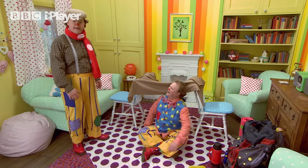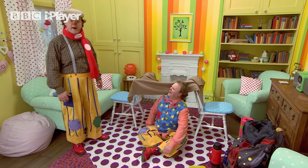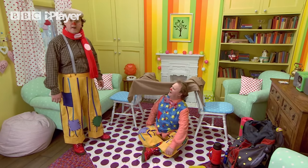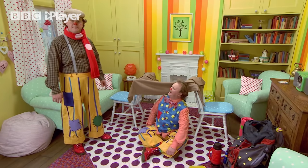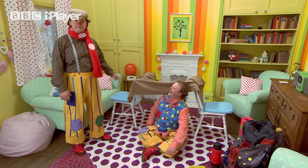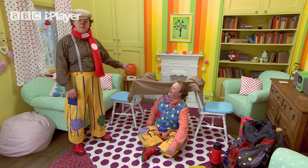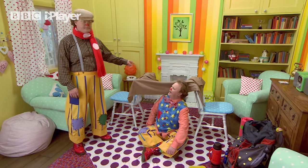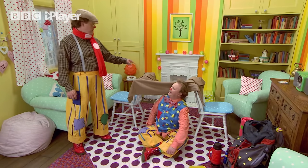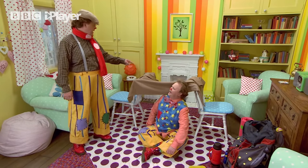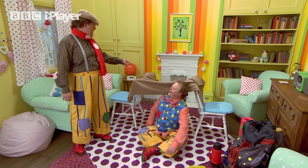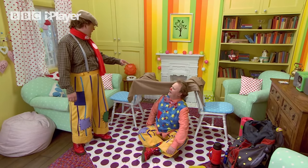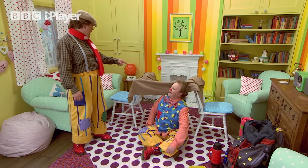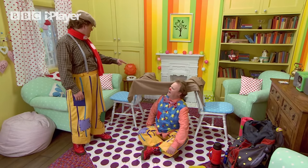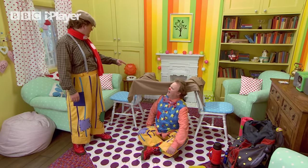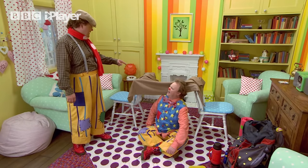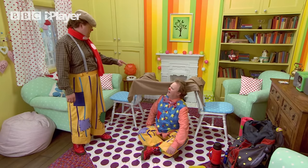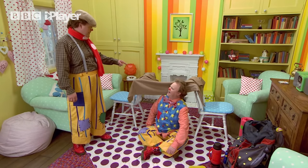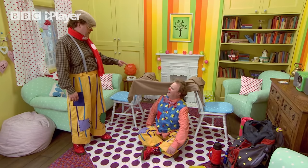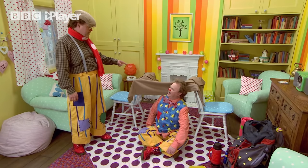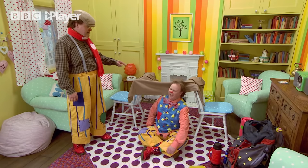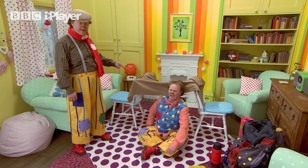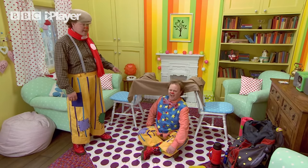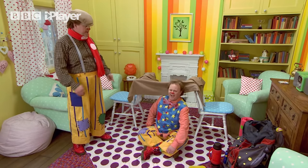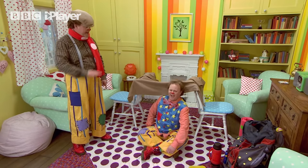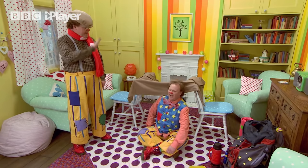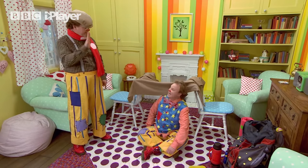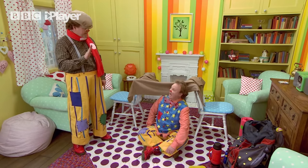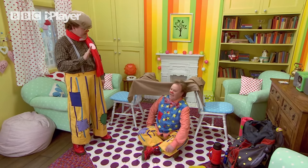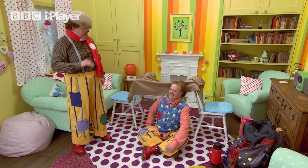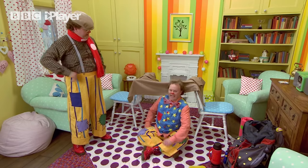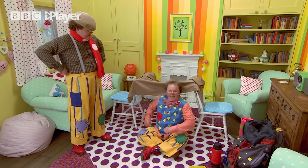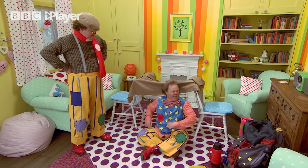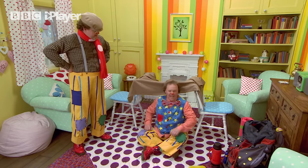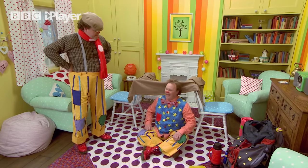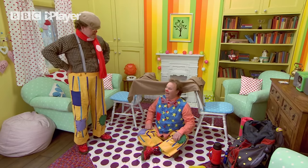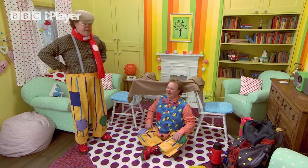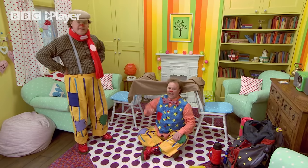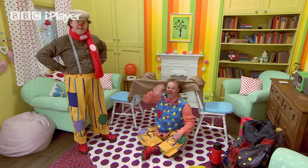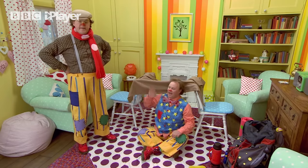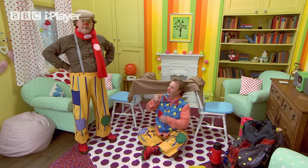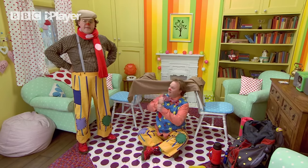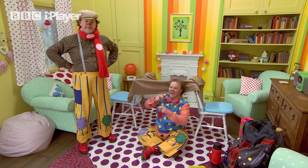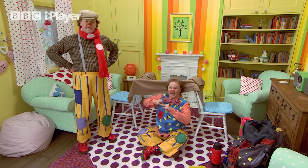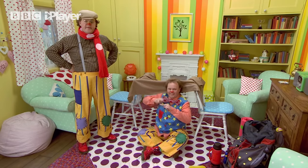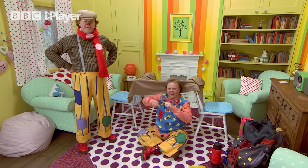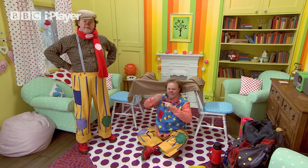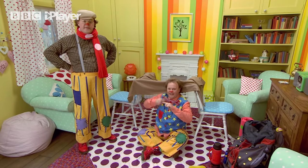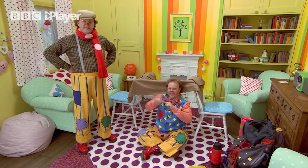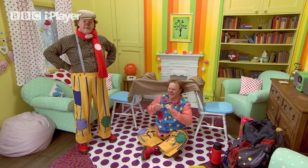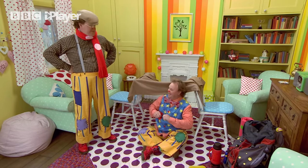i don't remember putting my coat there what's going on hello the boy hey hello grandad tumble